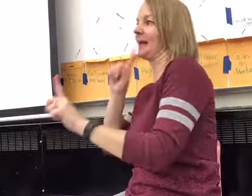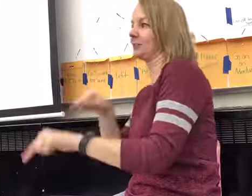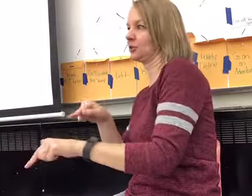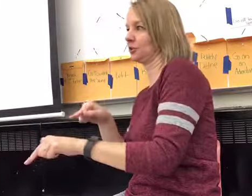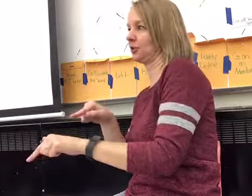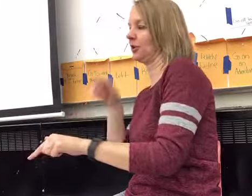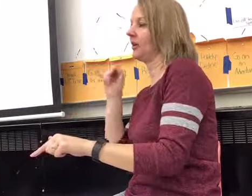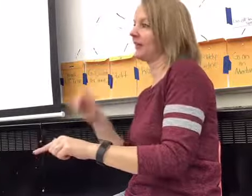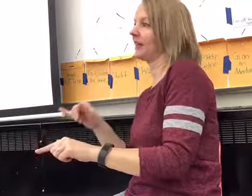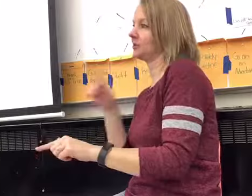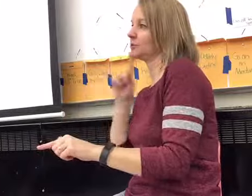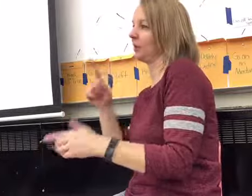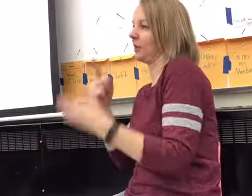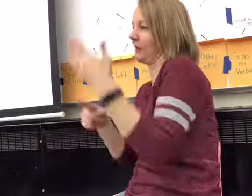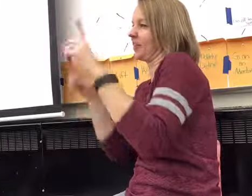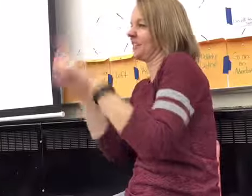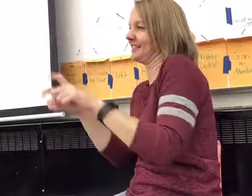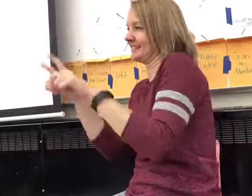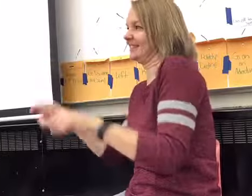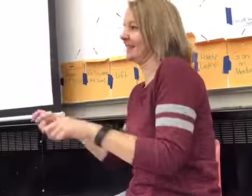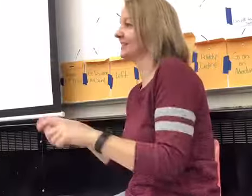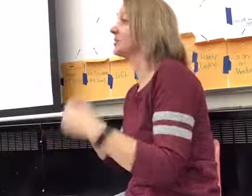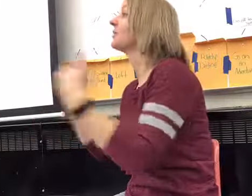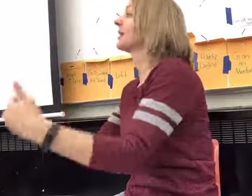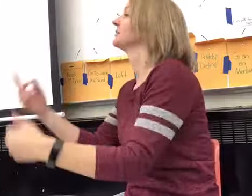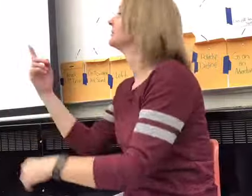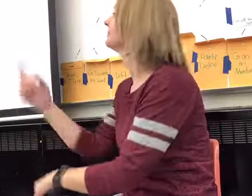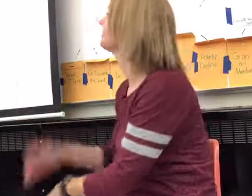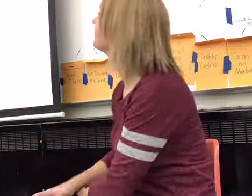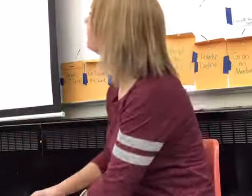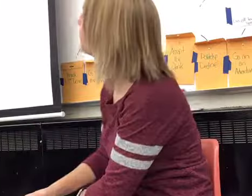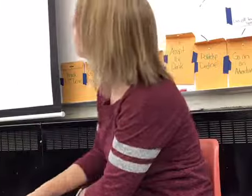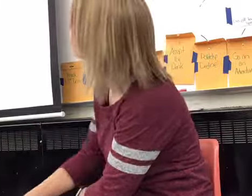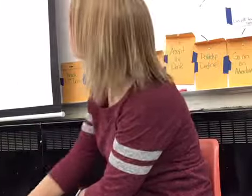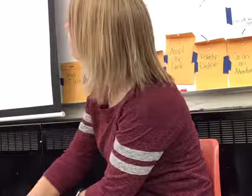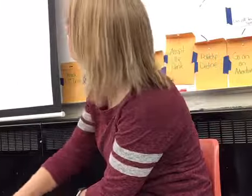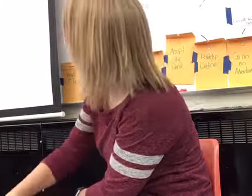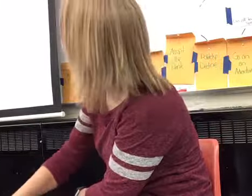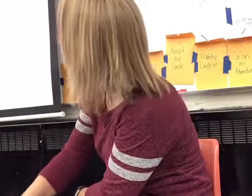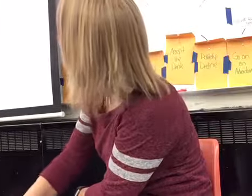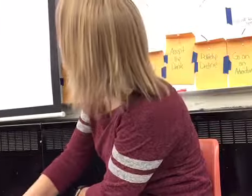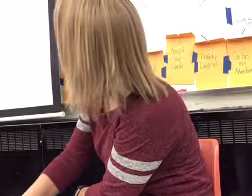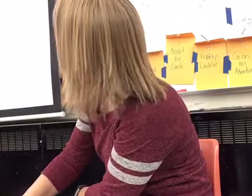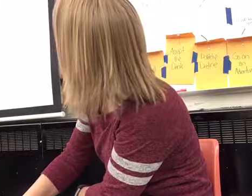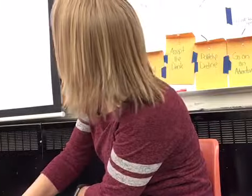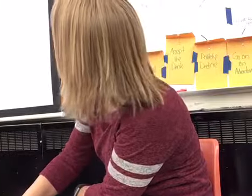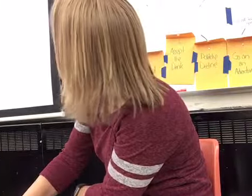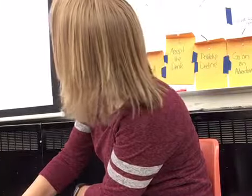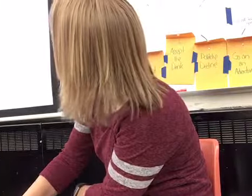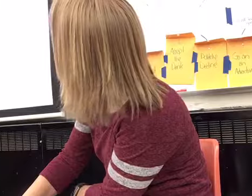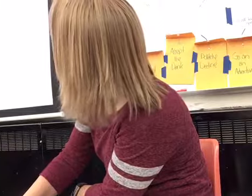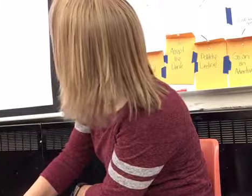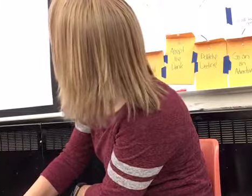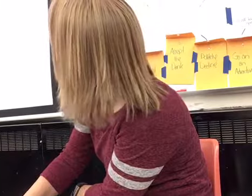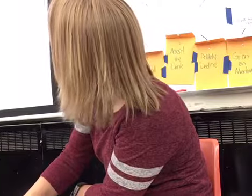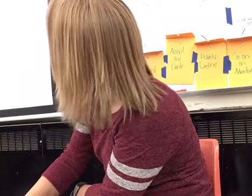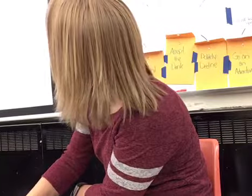IQ test is testing. Okay, let's do the next one, a little bit harder. If you rearrange the letters of Barbet, you would have the name of a